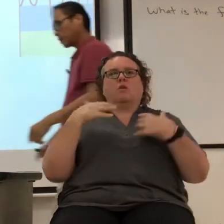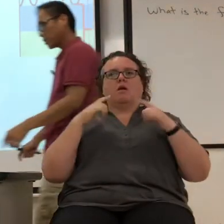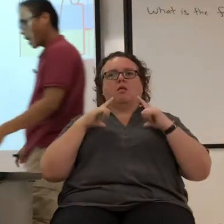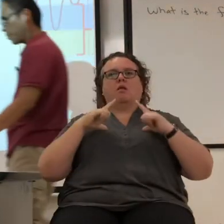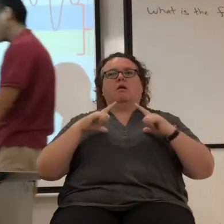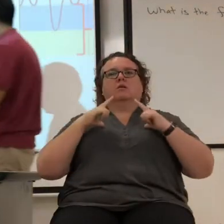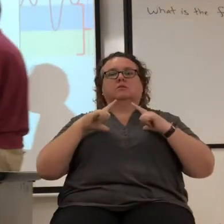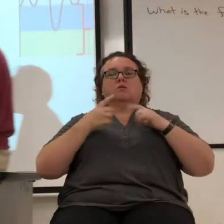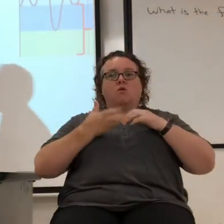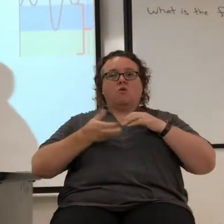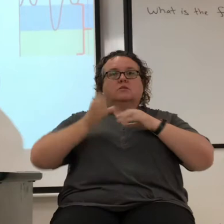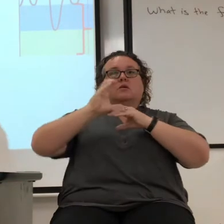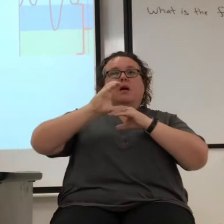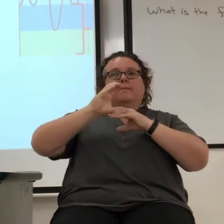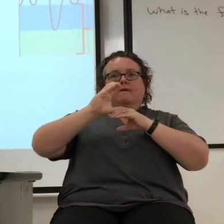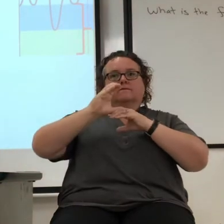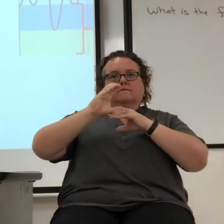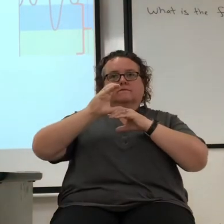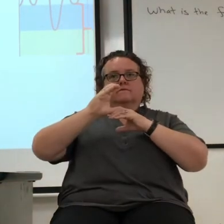on top of